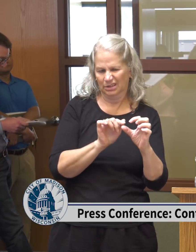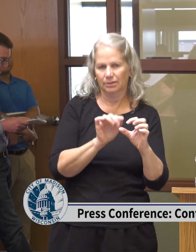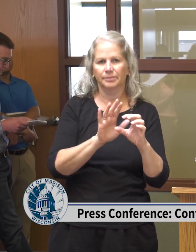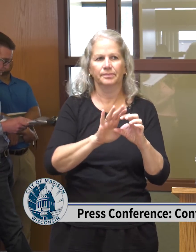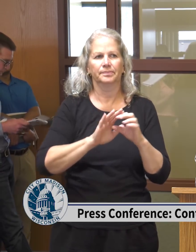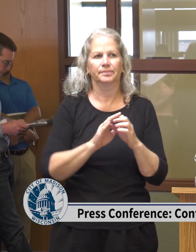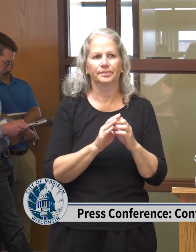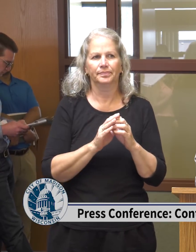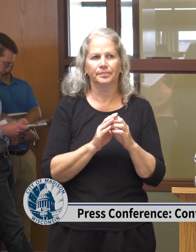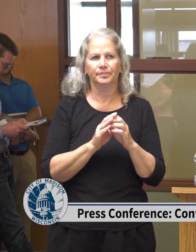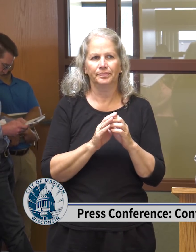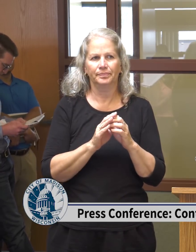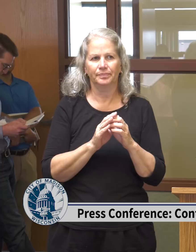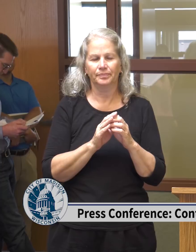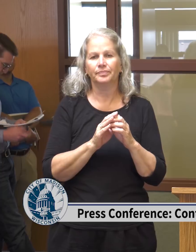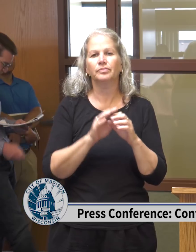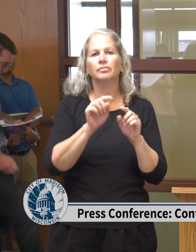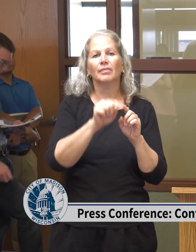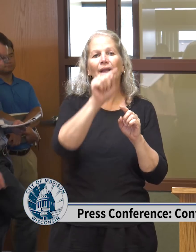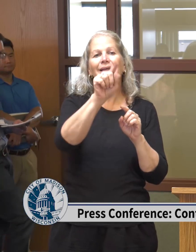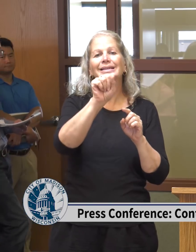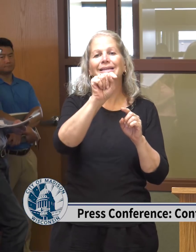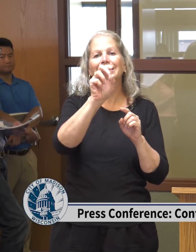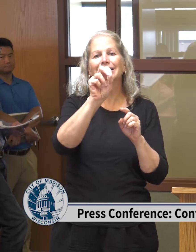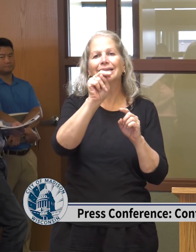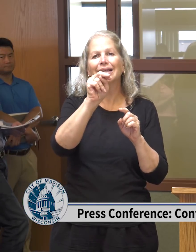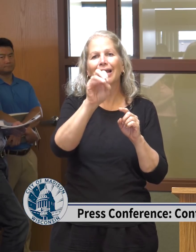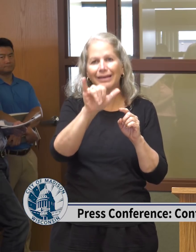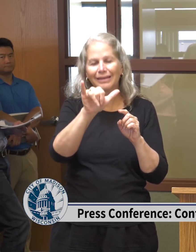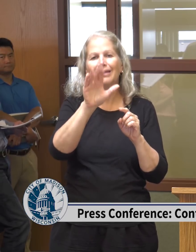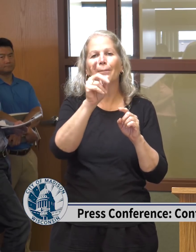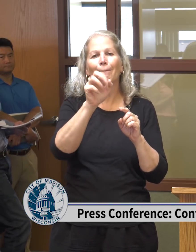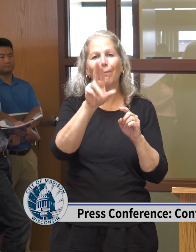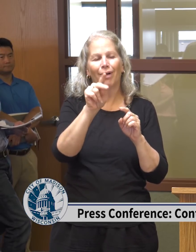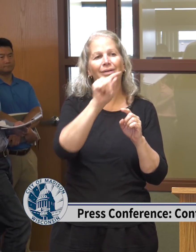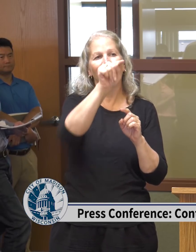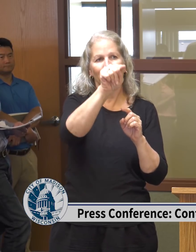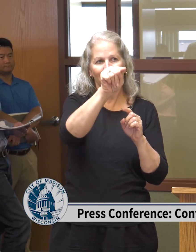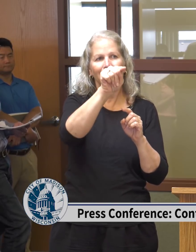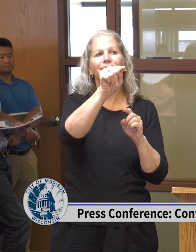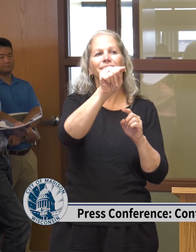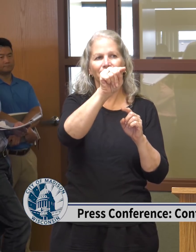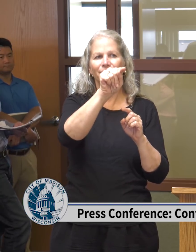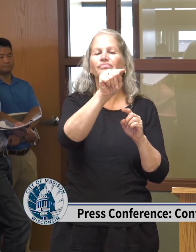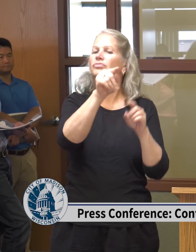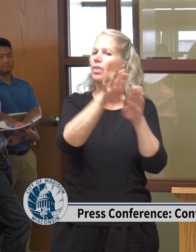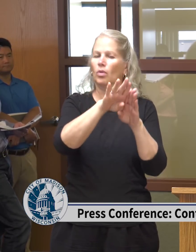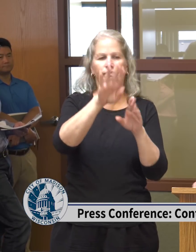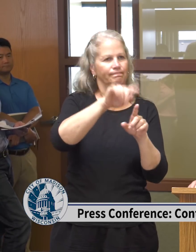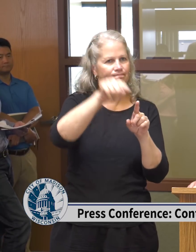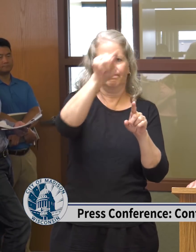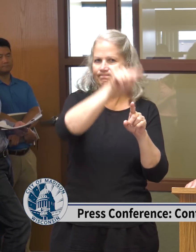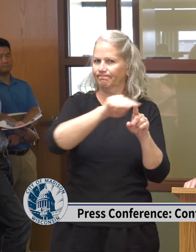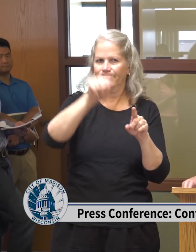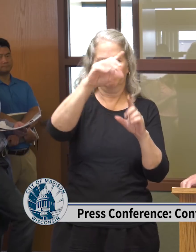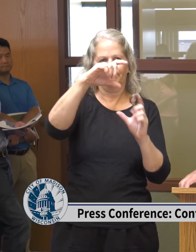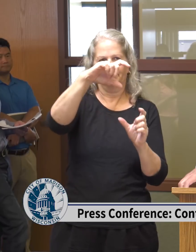closed, and the 700 and 800 blocks of East Mifflin. Metro will continue